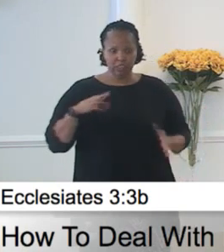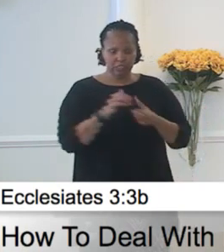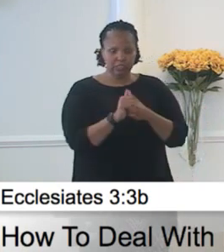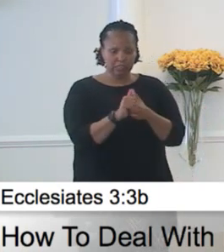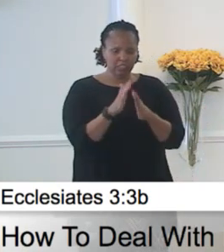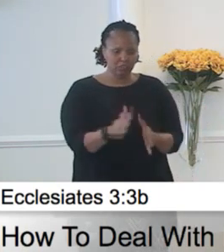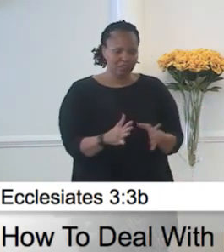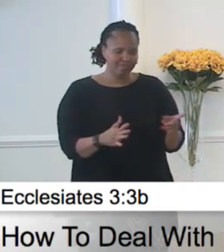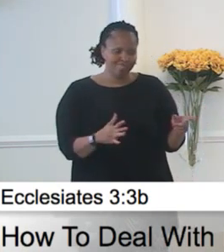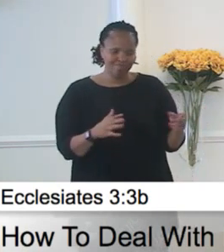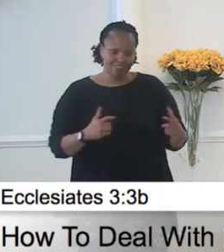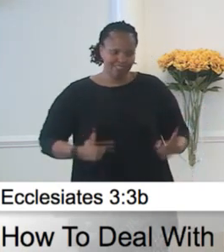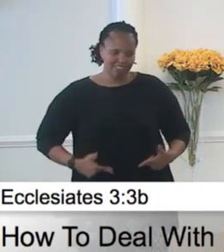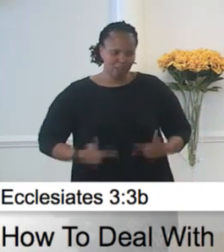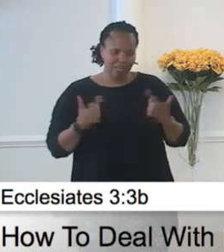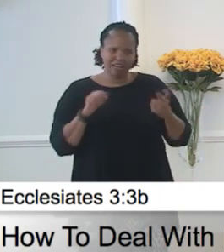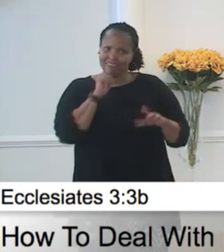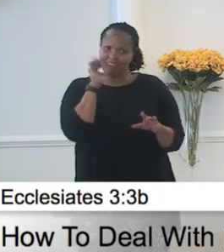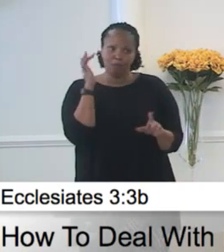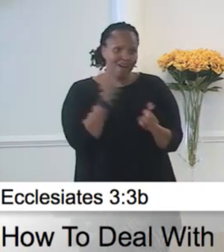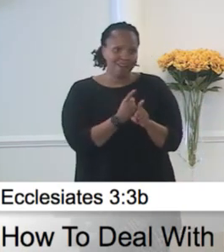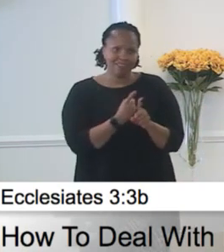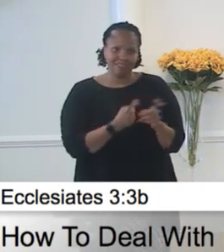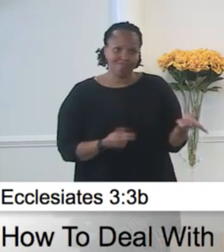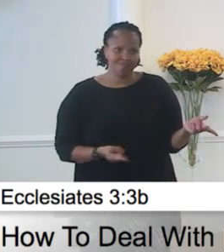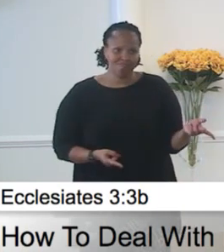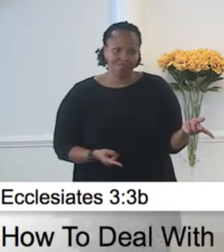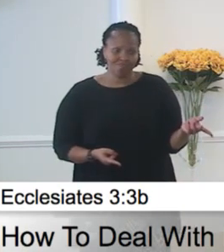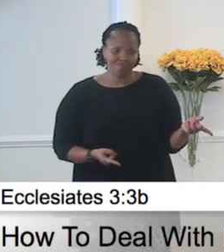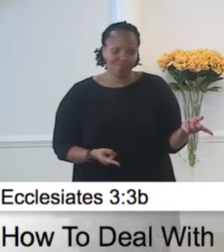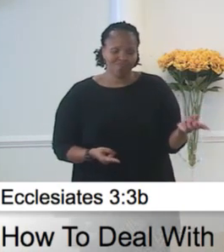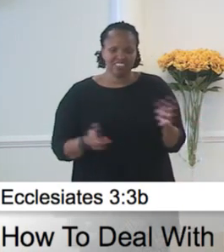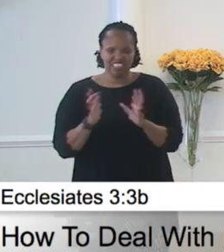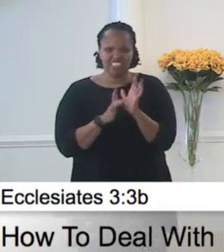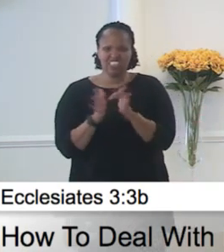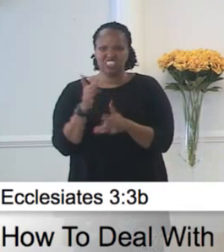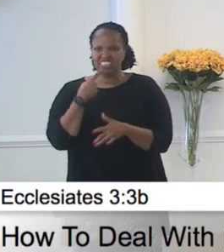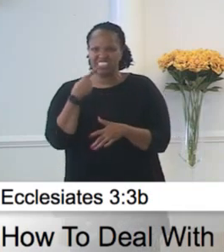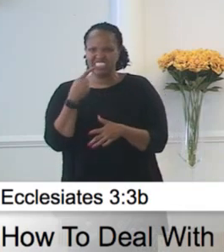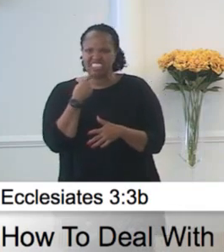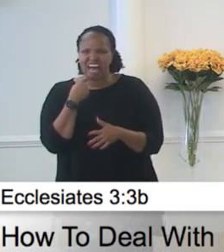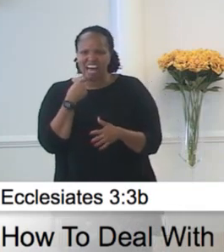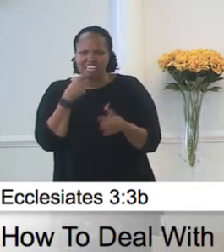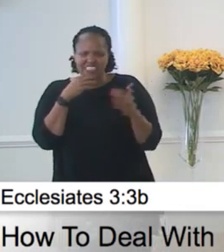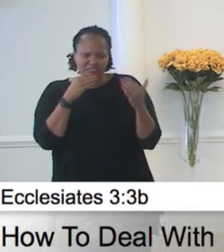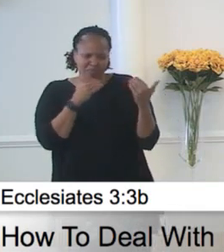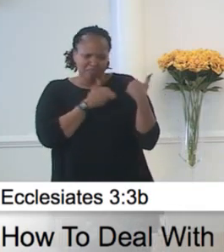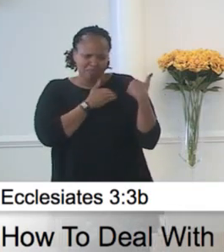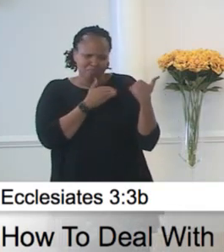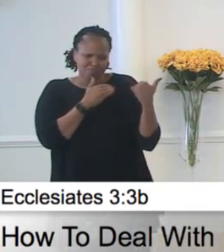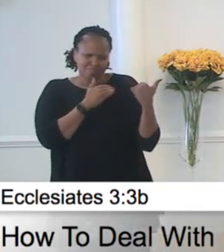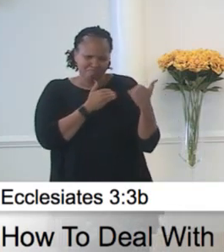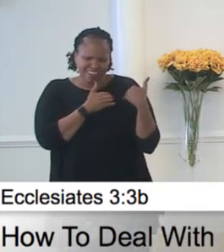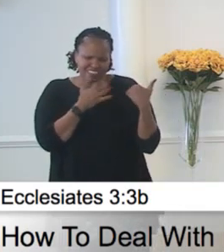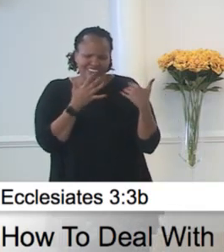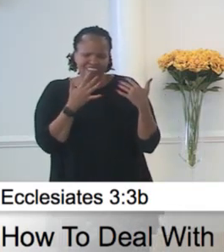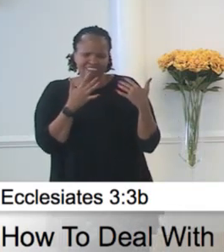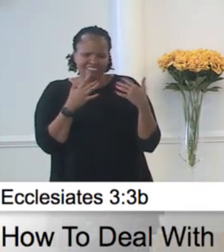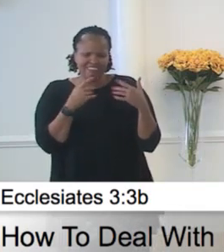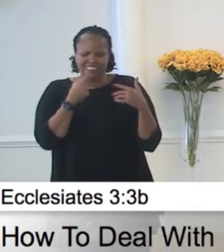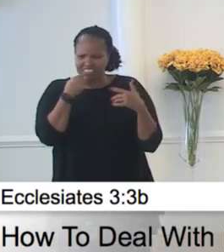becomes deceptive. And Jesus said that they tie up heavy burdens hard to